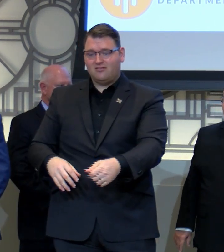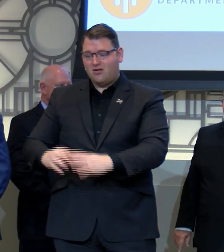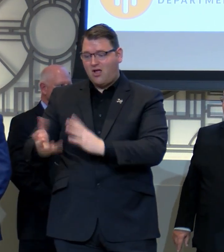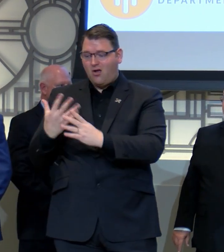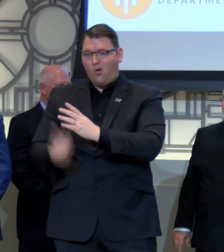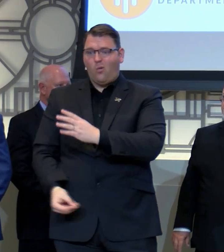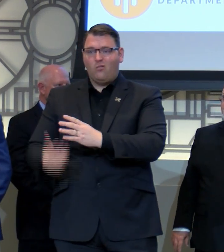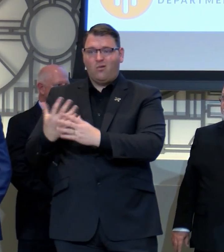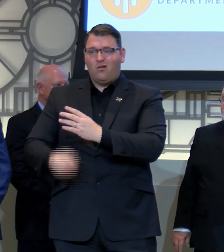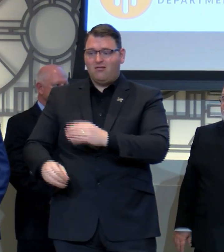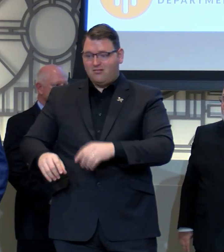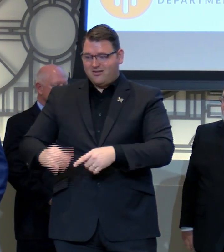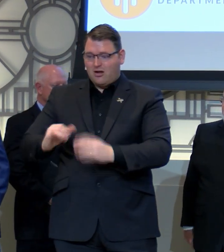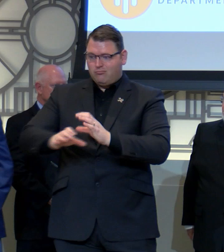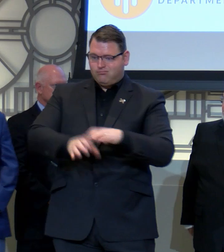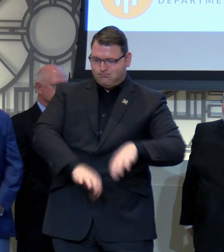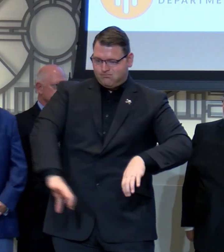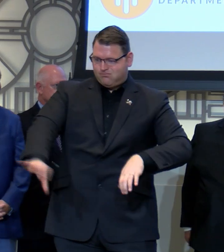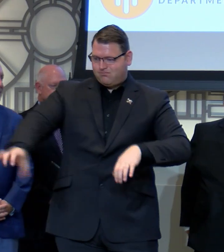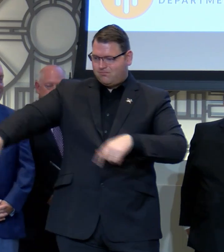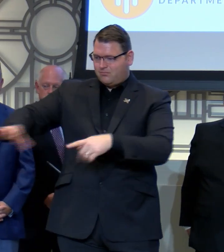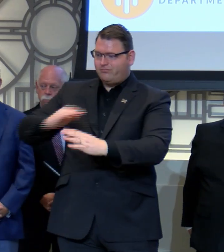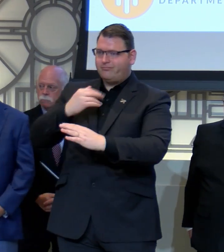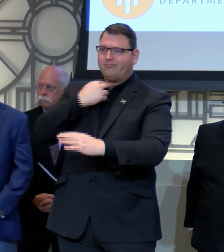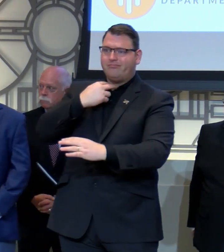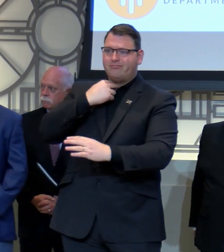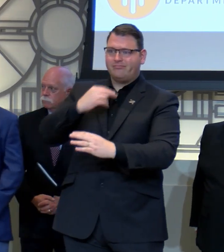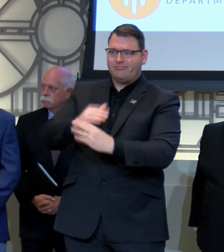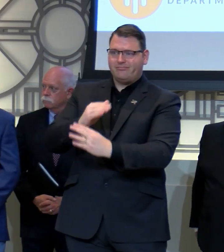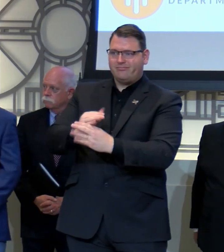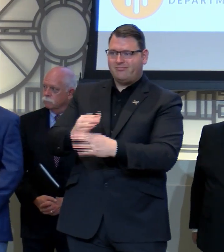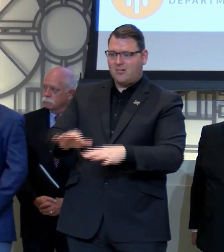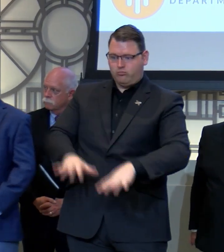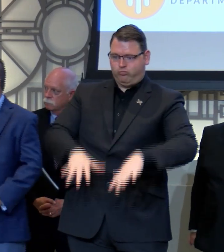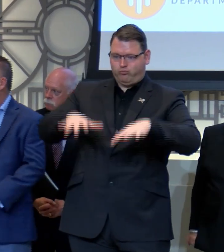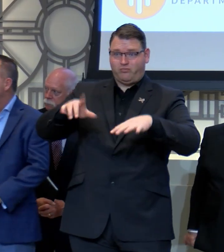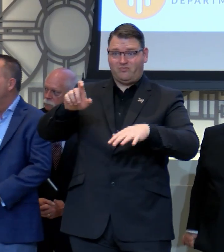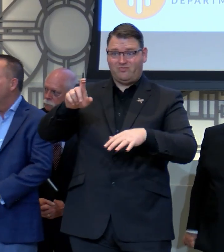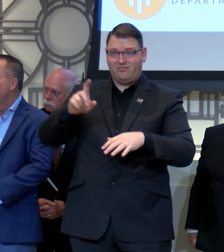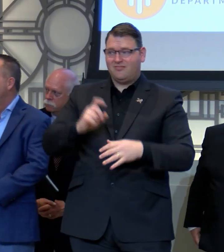that out. Eric, you over there? Do you want to address that?